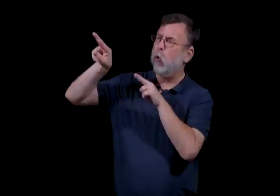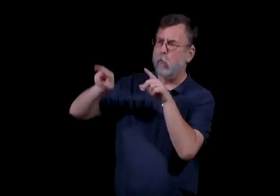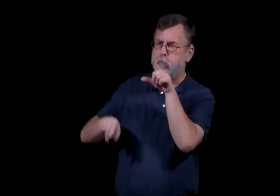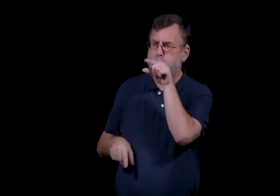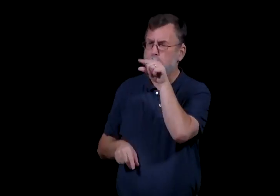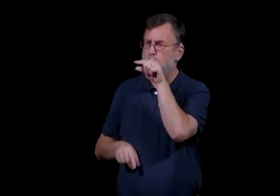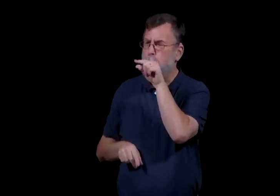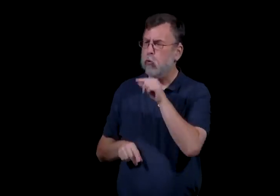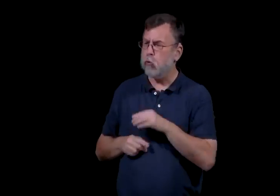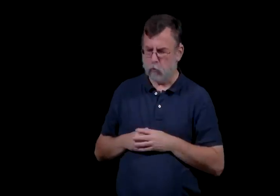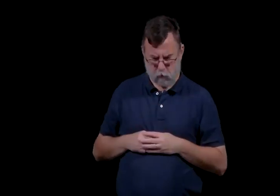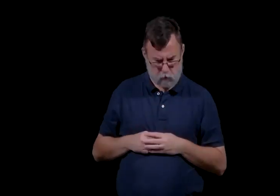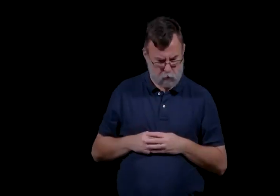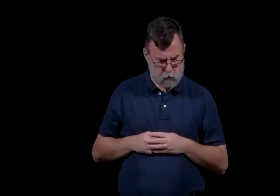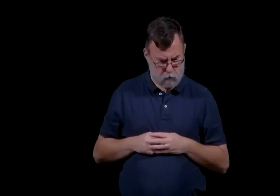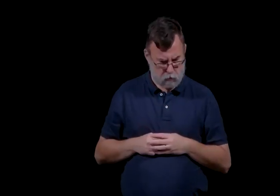Look at the birds.